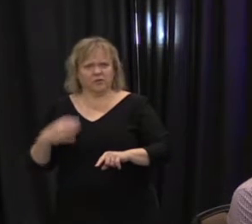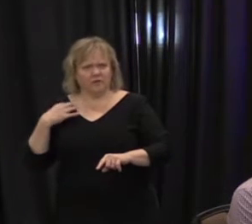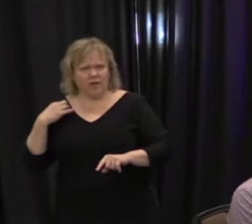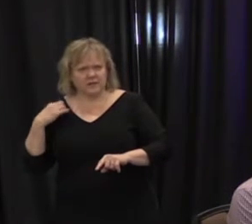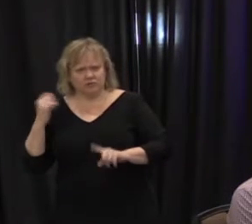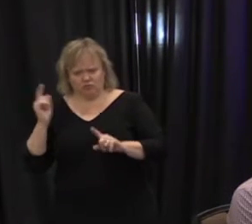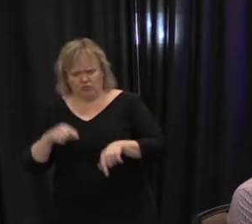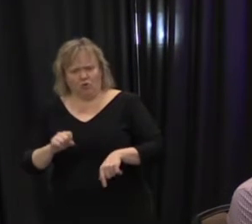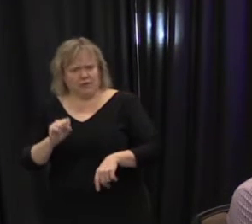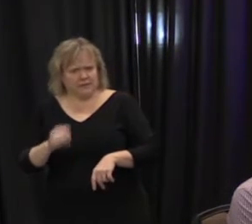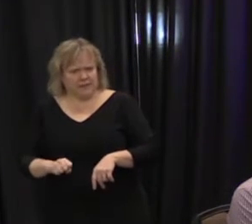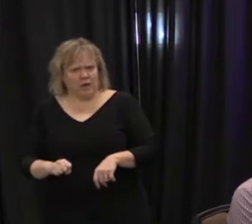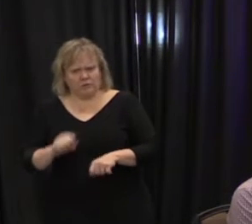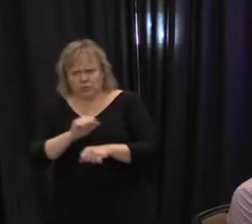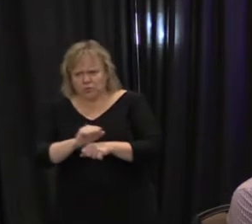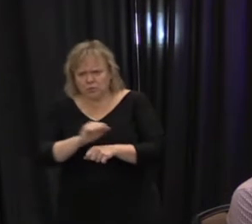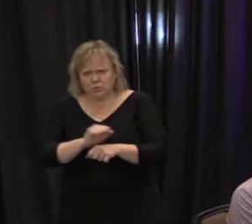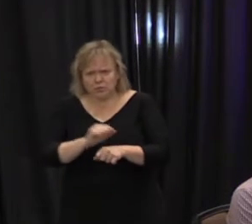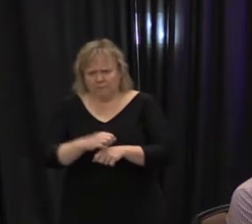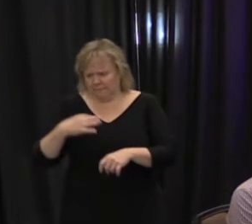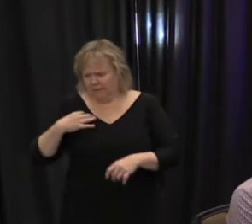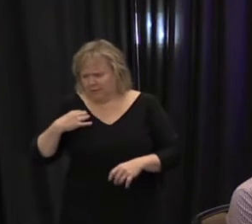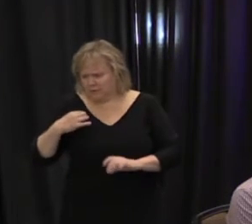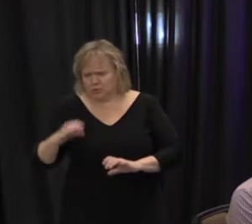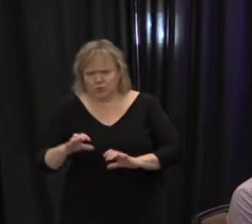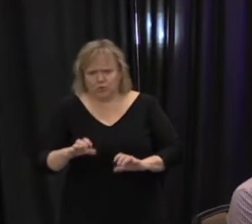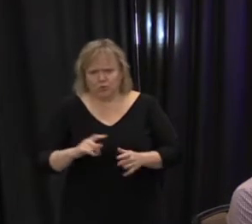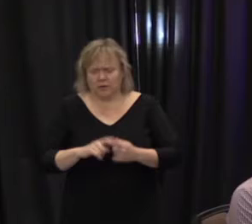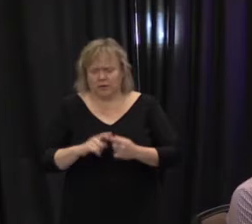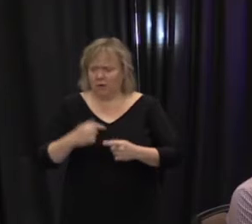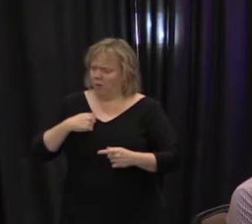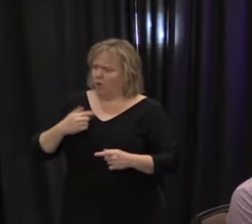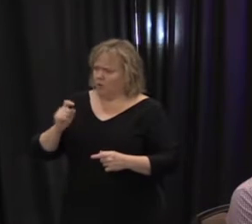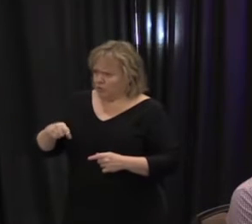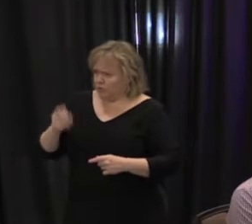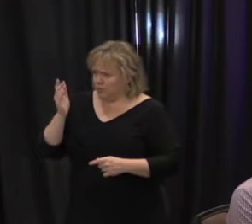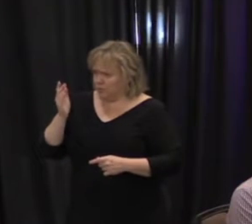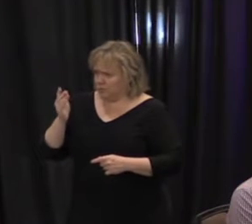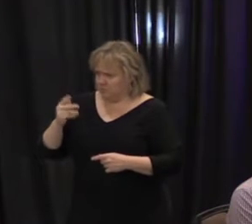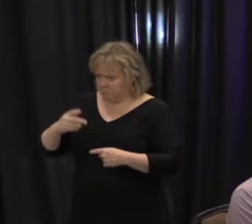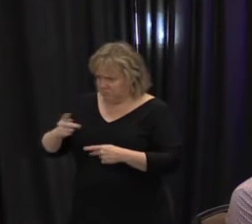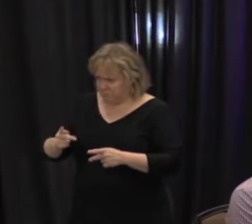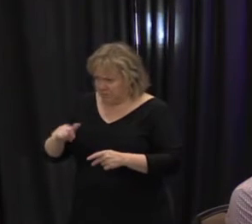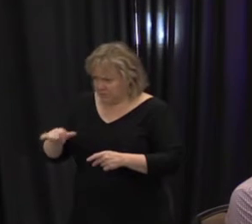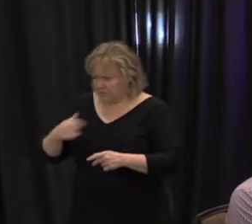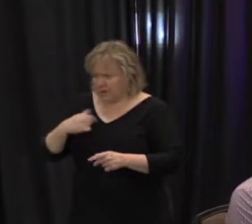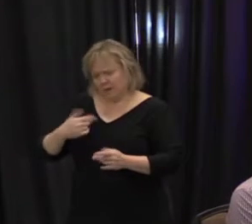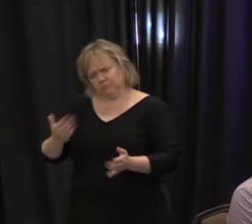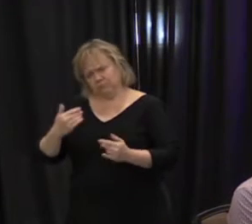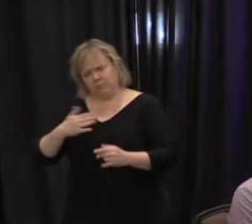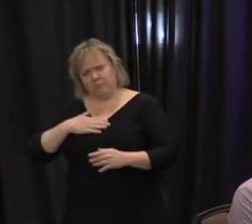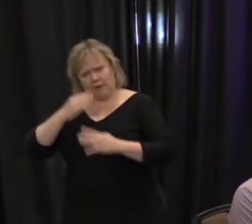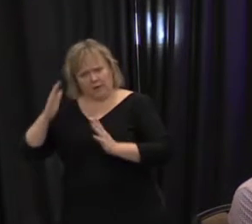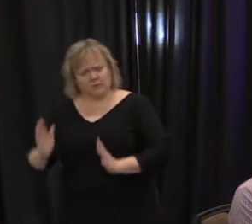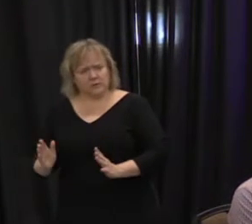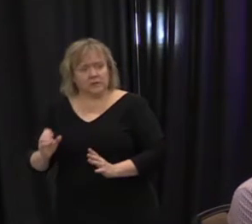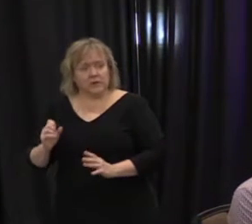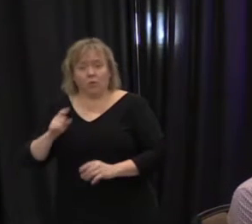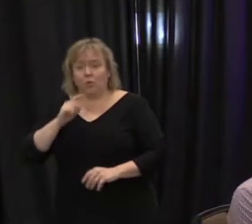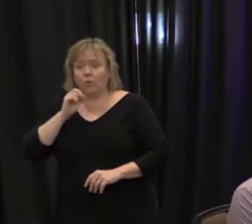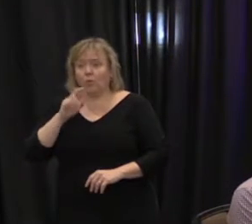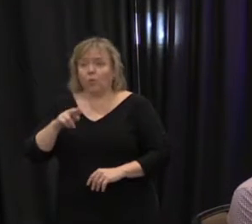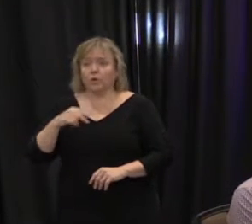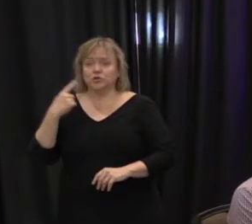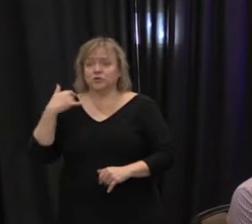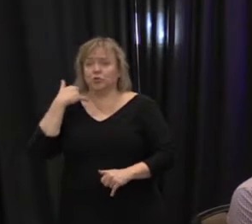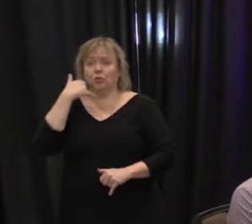South. Yeah. Just calling an organization and saying, what do y'all need?